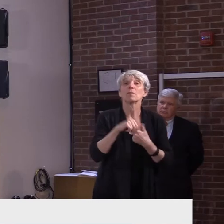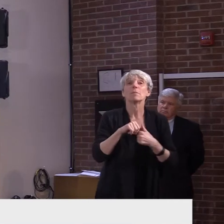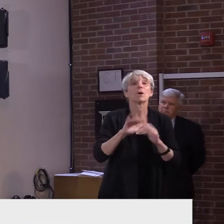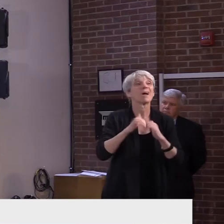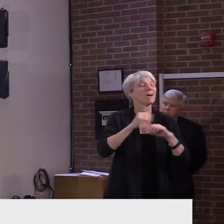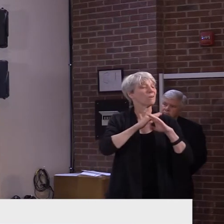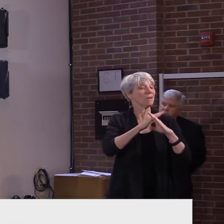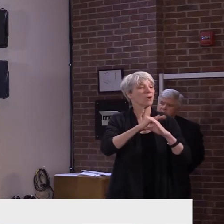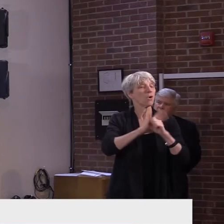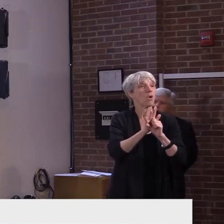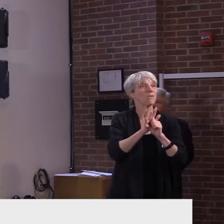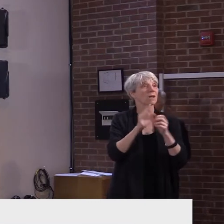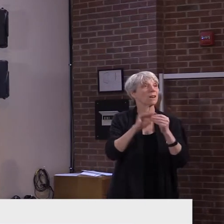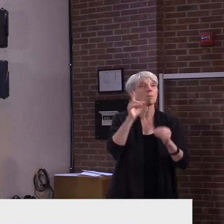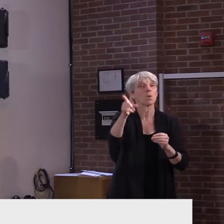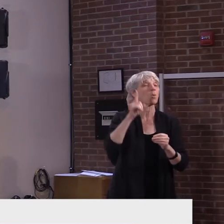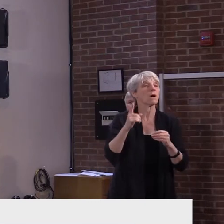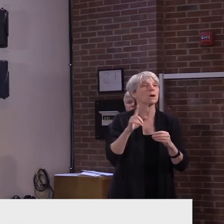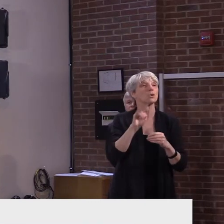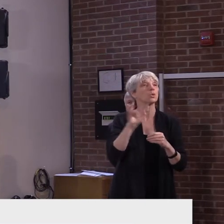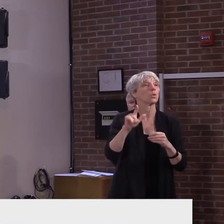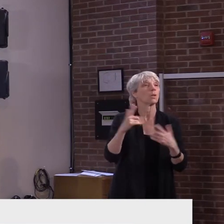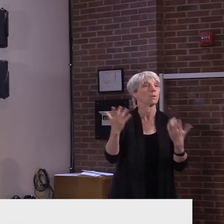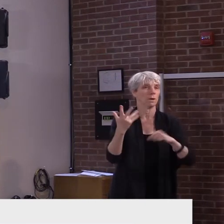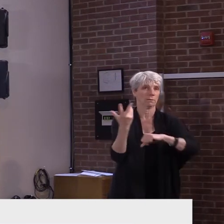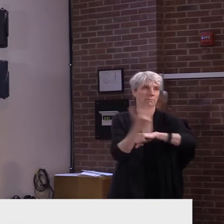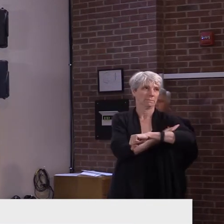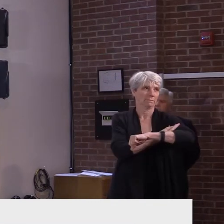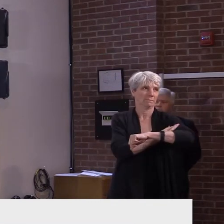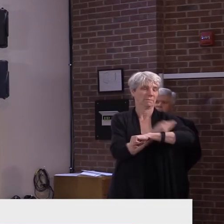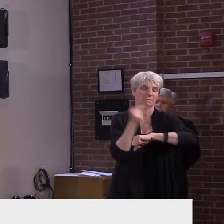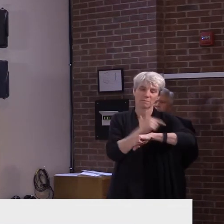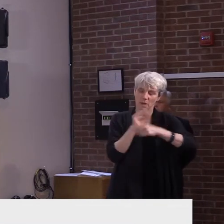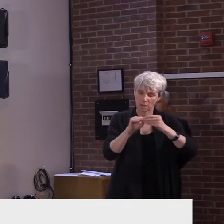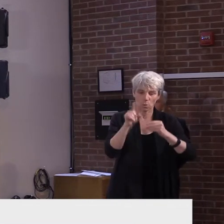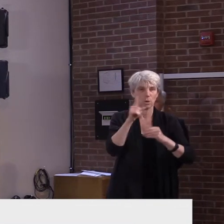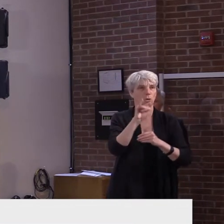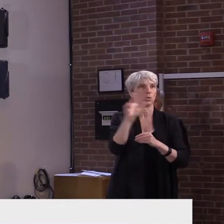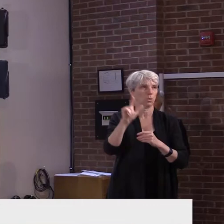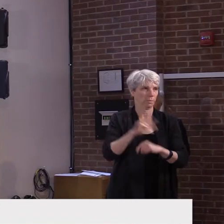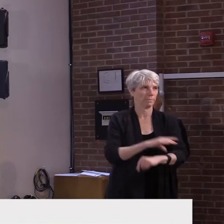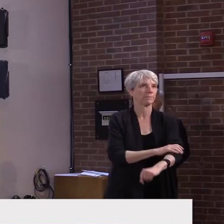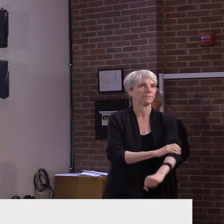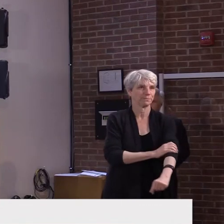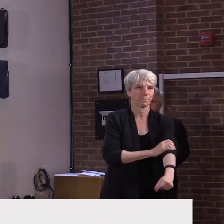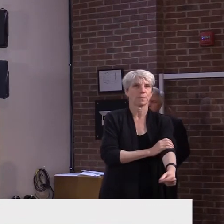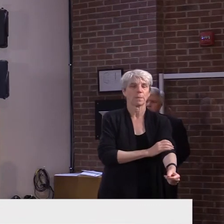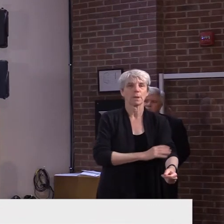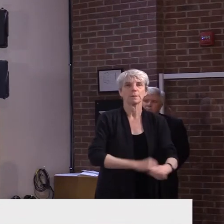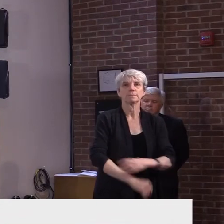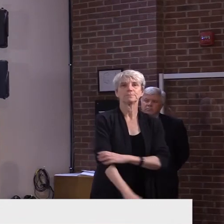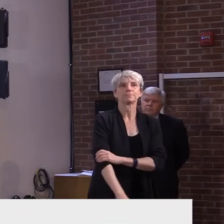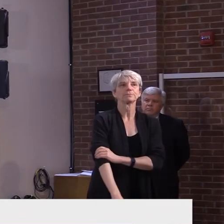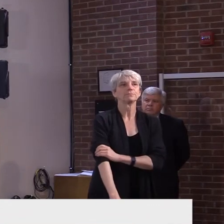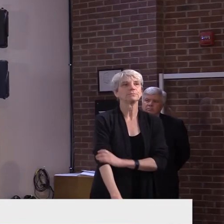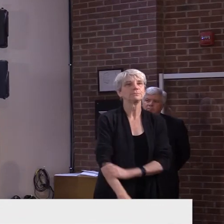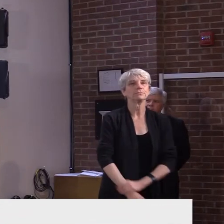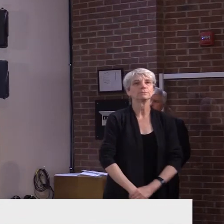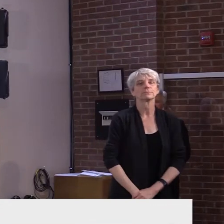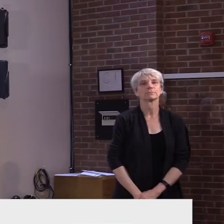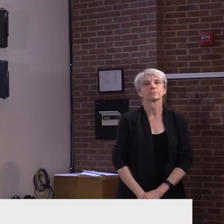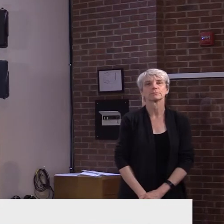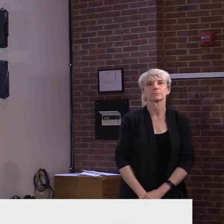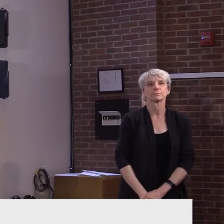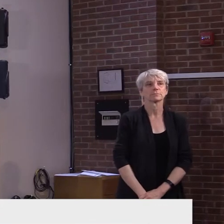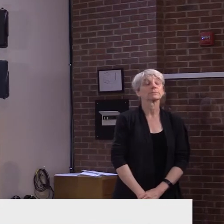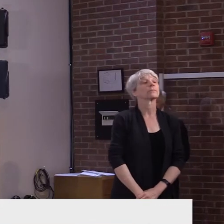one strategy because it is the best defense against the virus. We can see the